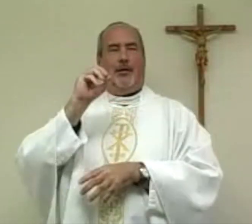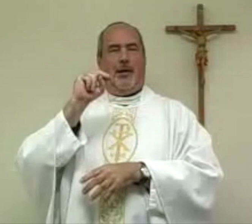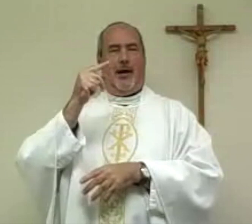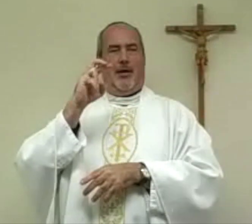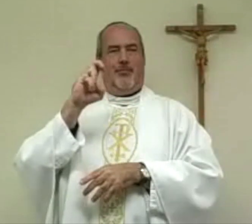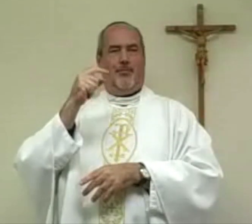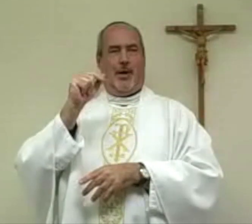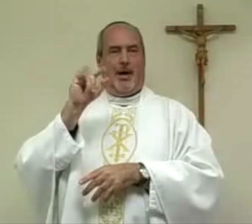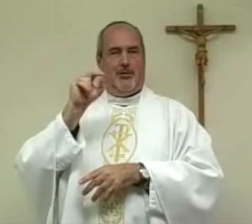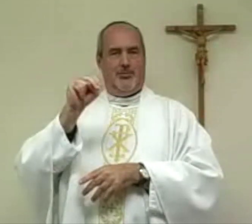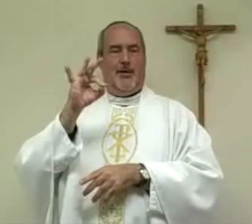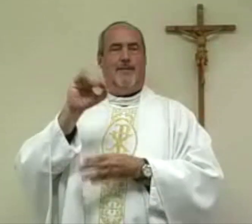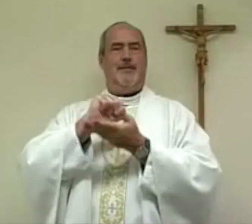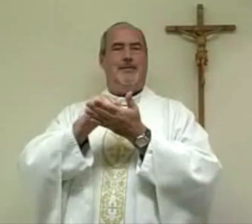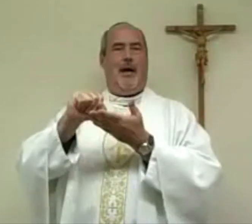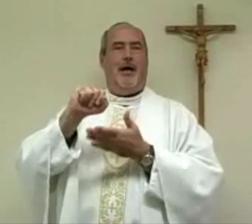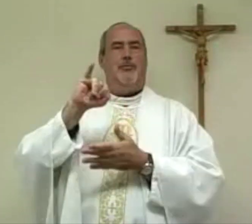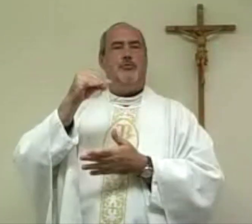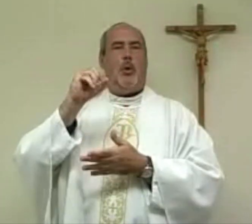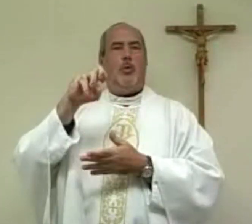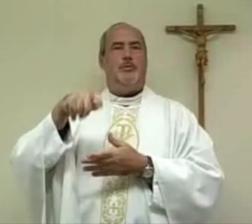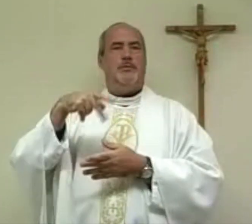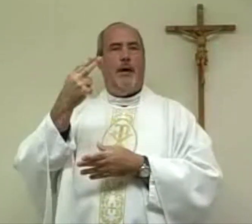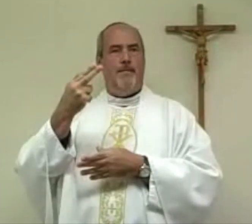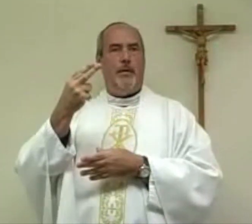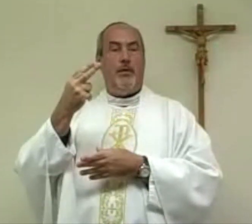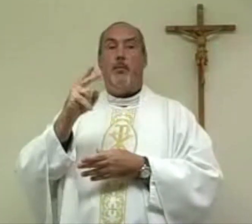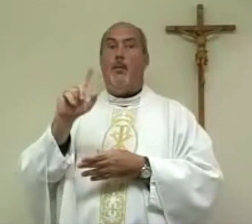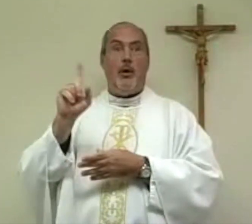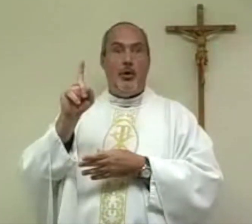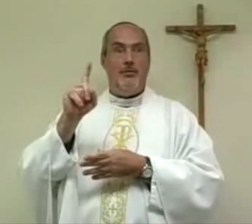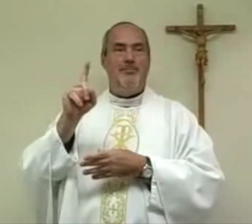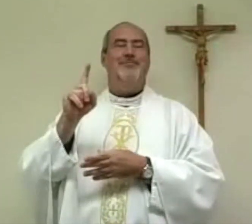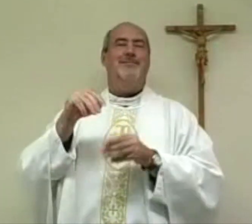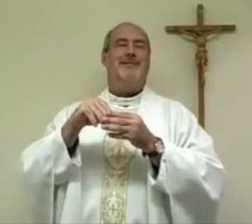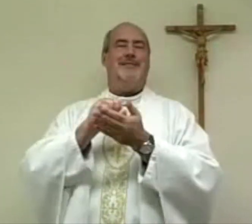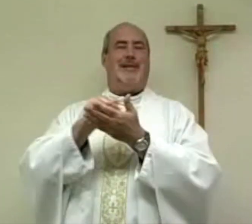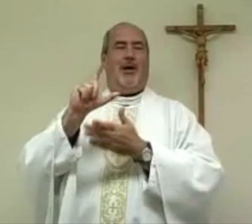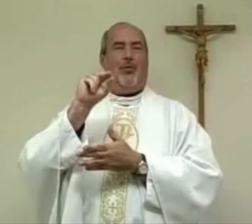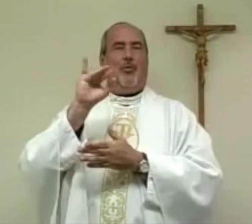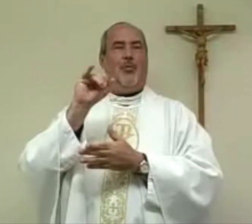a member of the Congregation of St. Joseph in St. Louis.